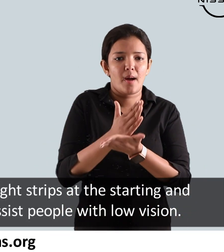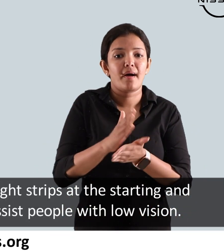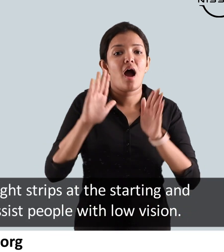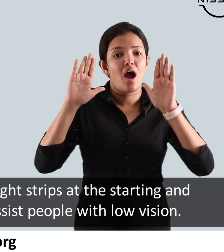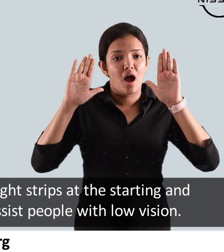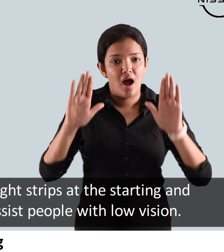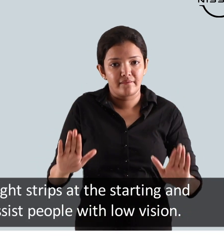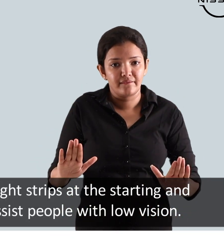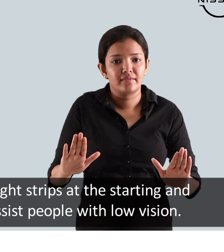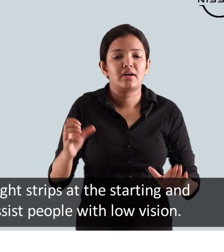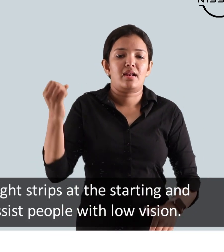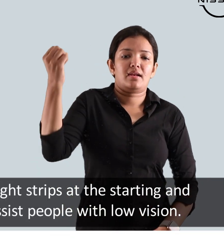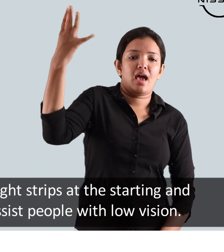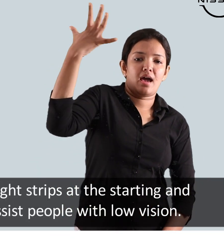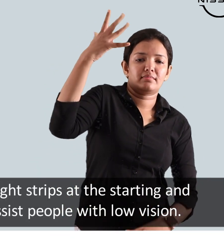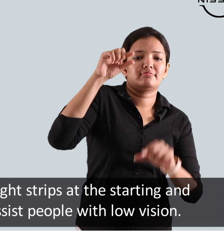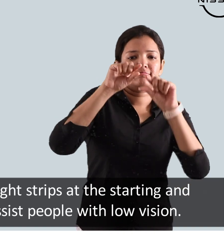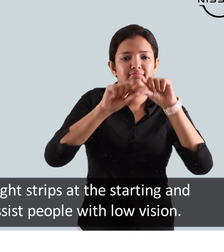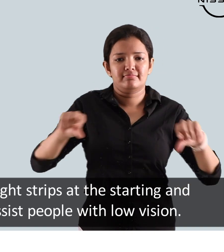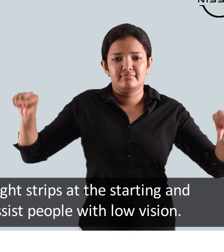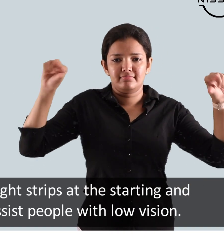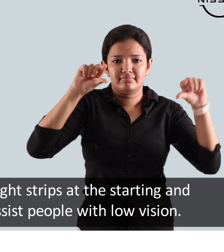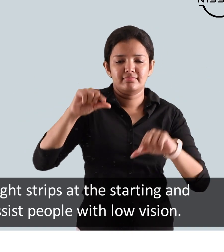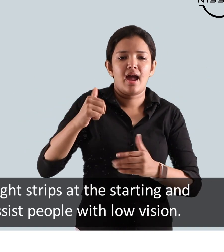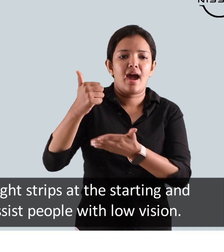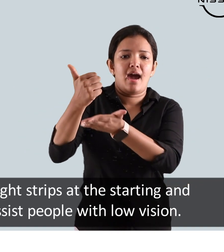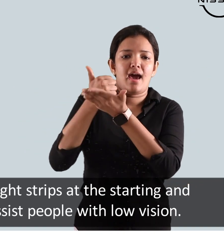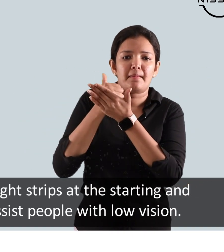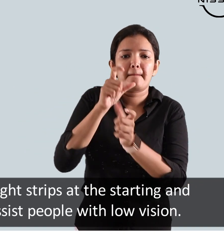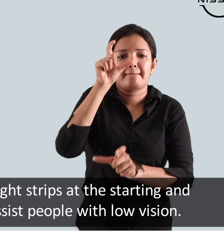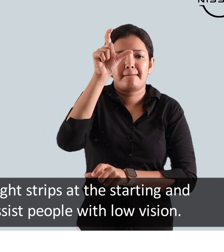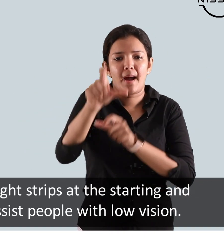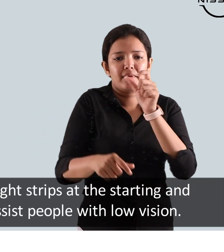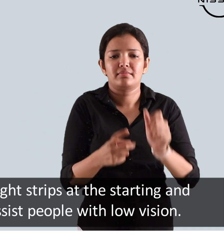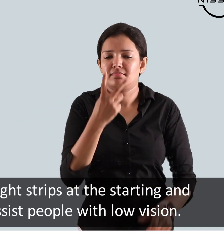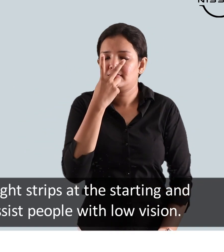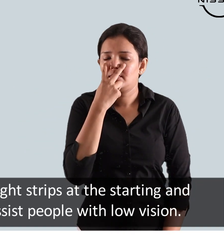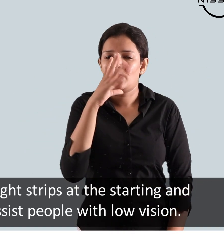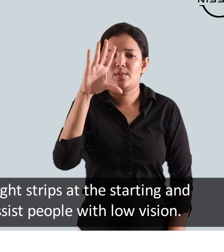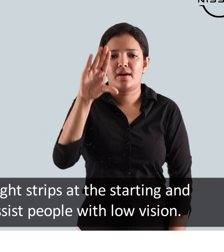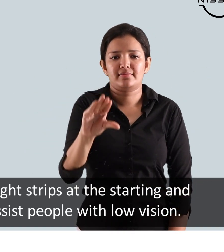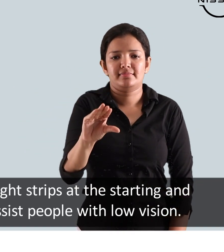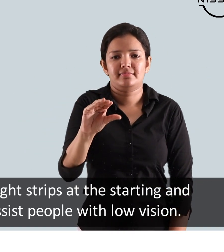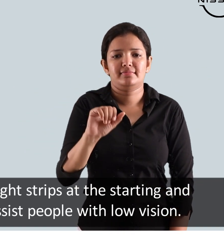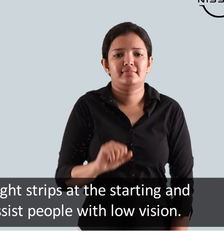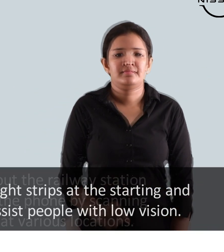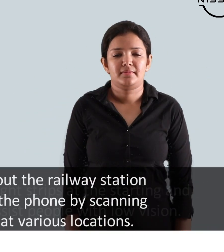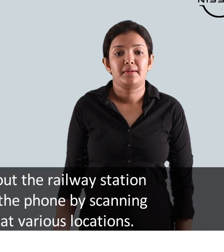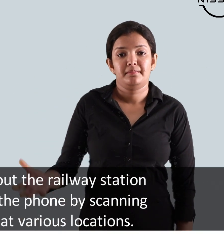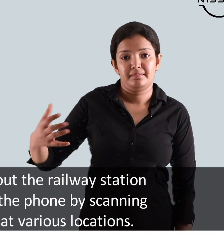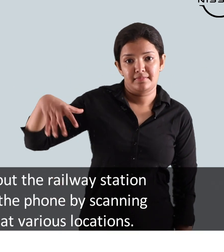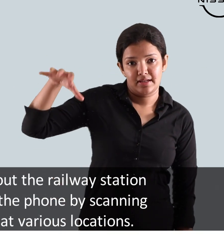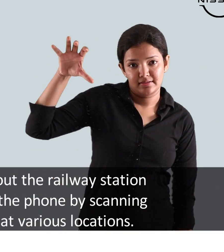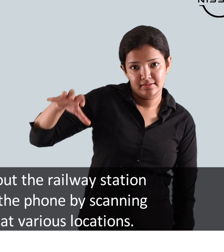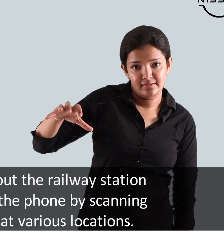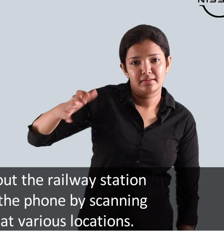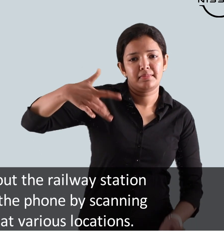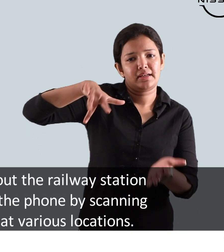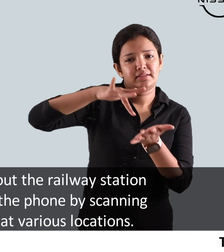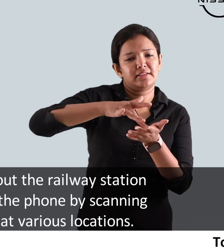strips at the starting and the end of the stairs to assist people with low vision. Scannable audio